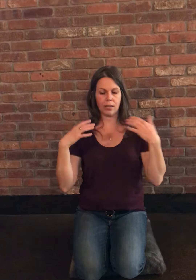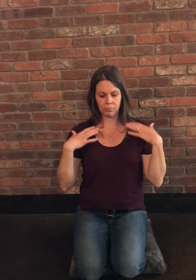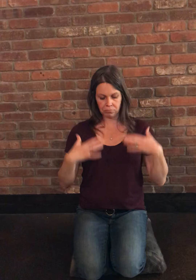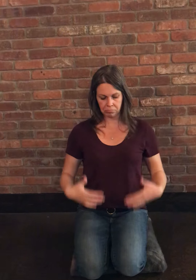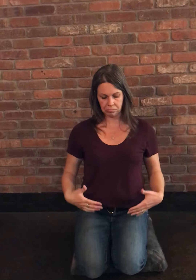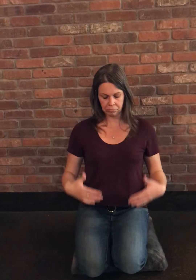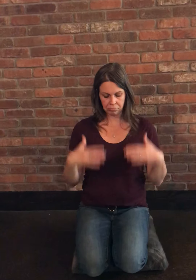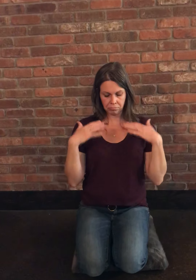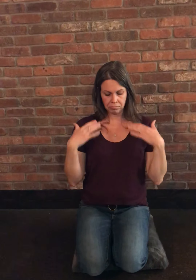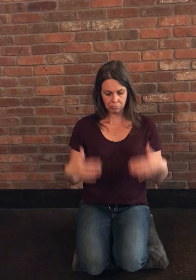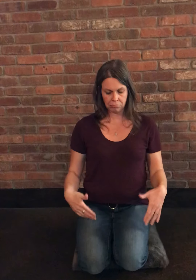their